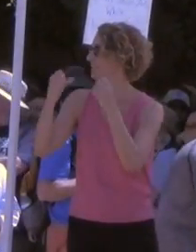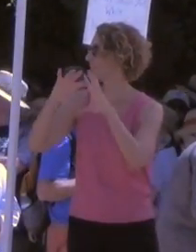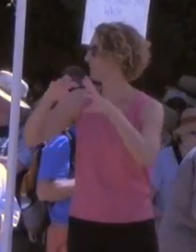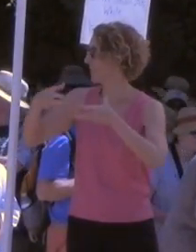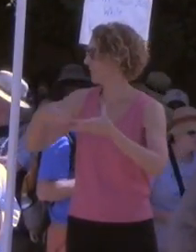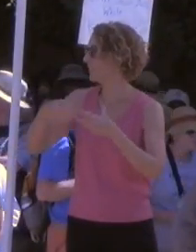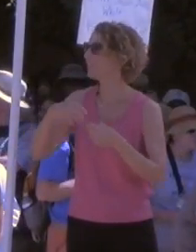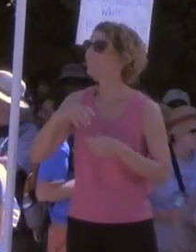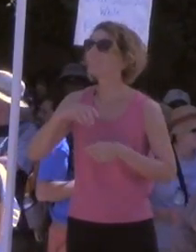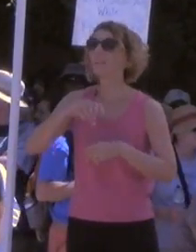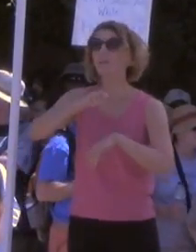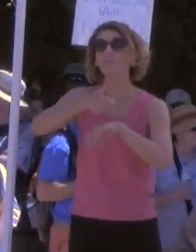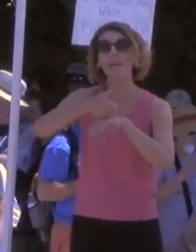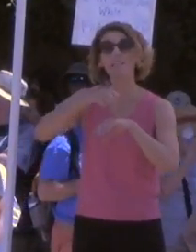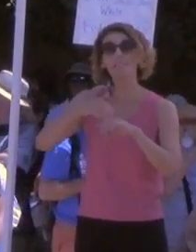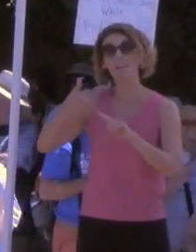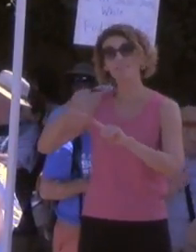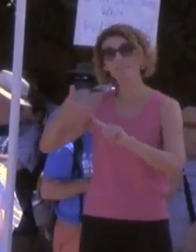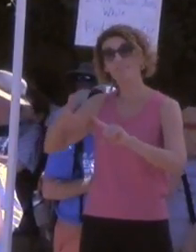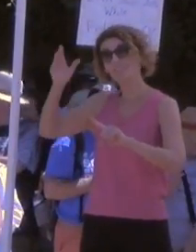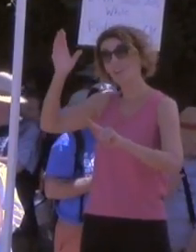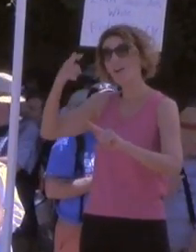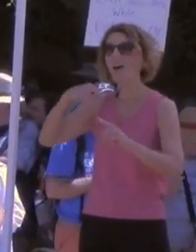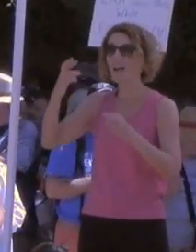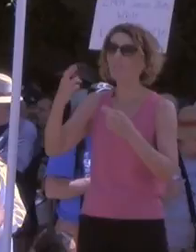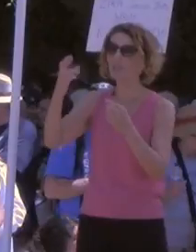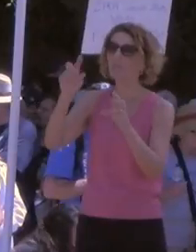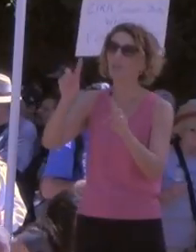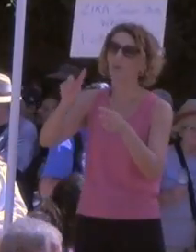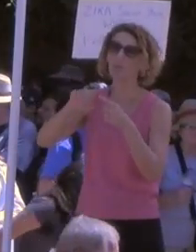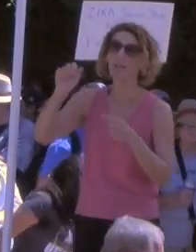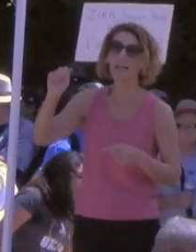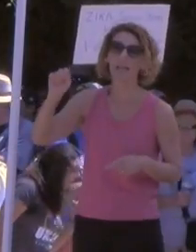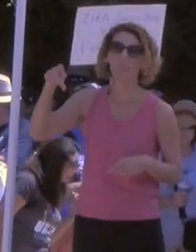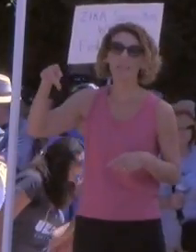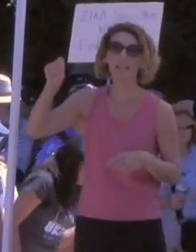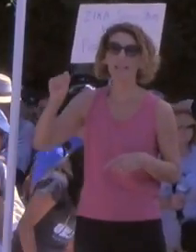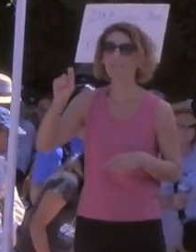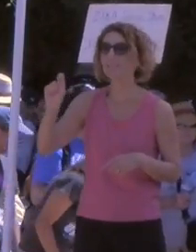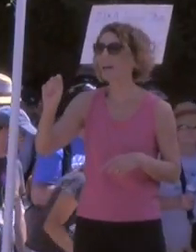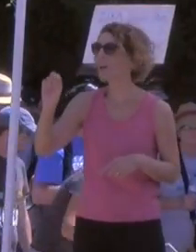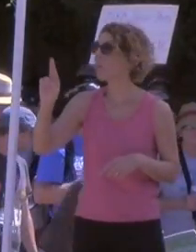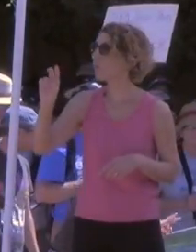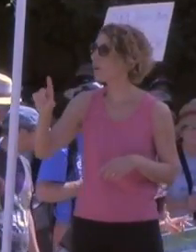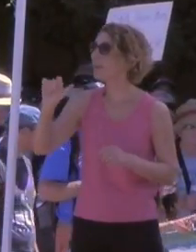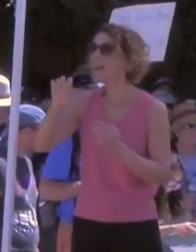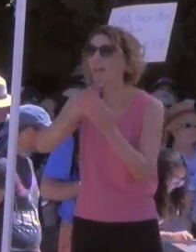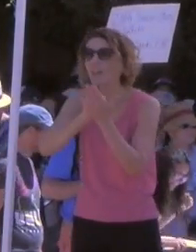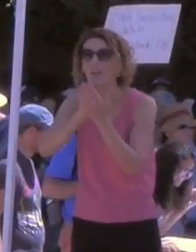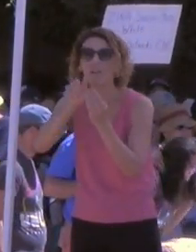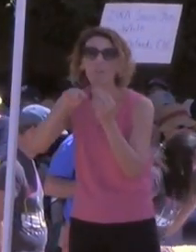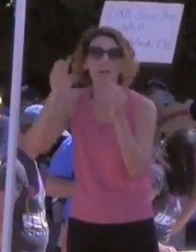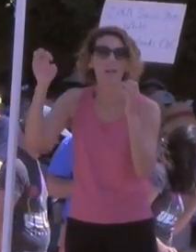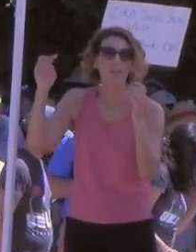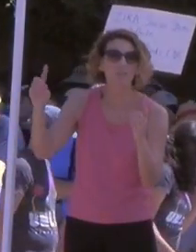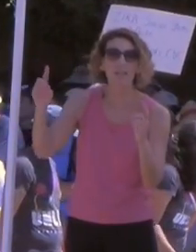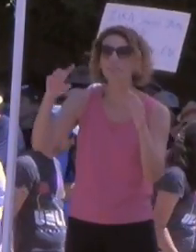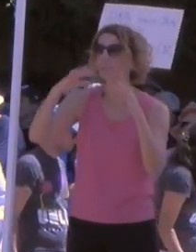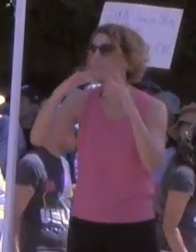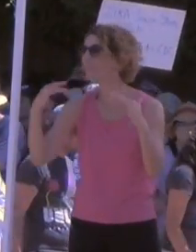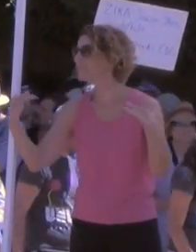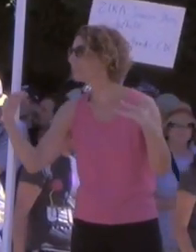based on the other talks, I would recommend that you go to aps.org and you can learn all about education,